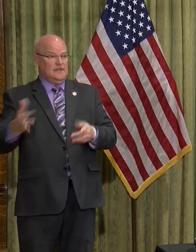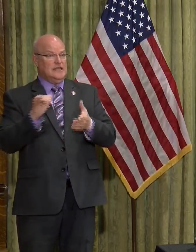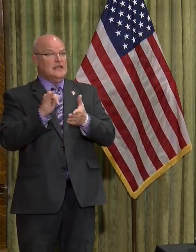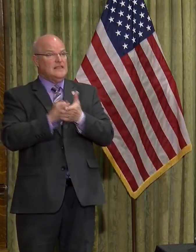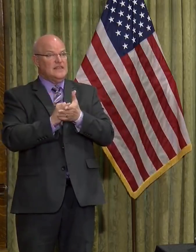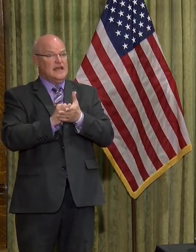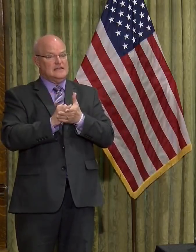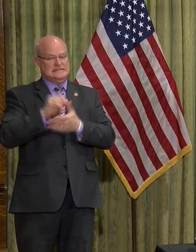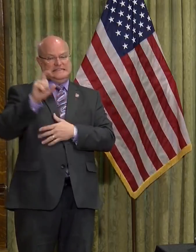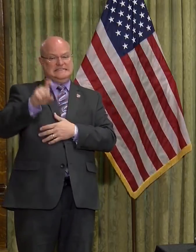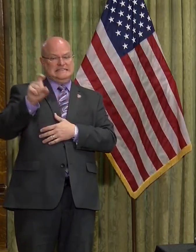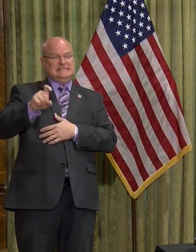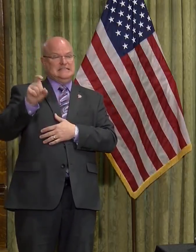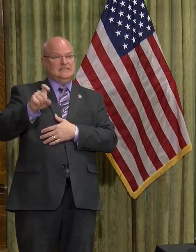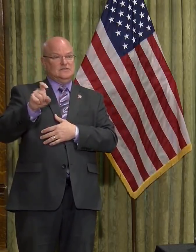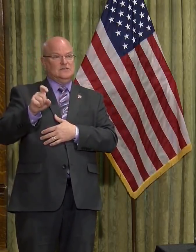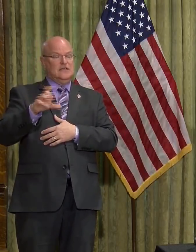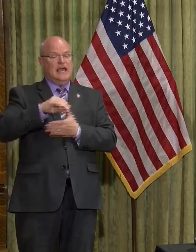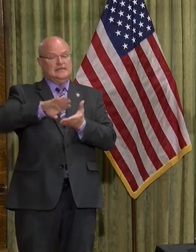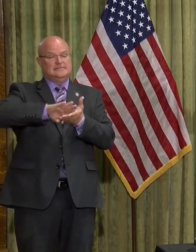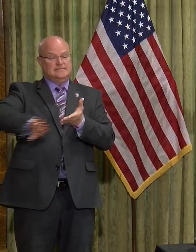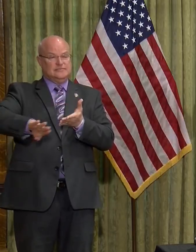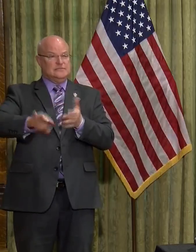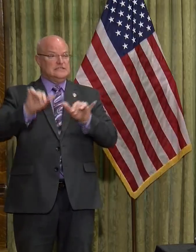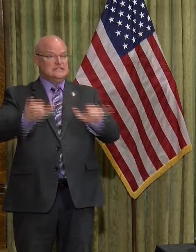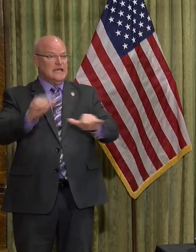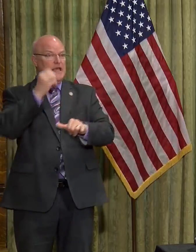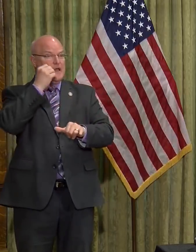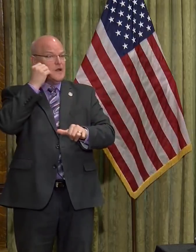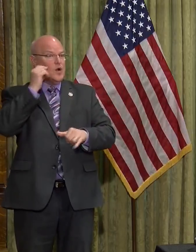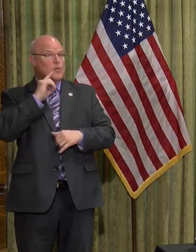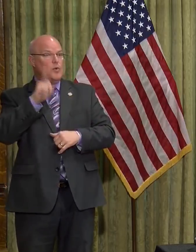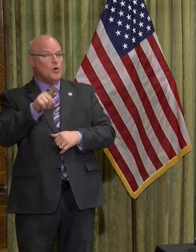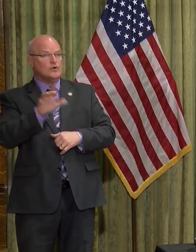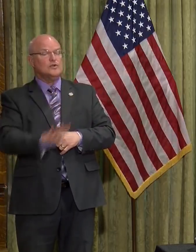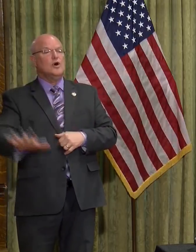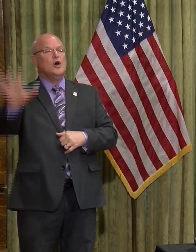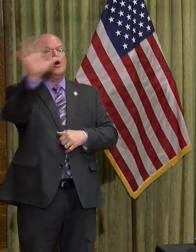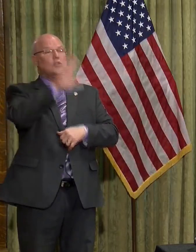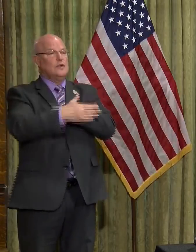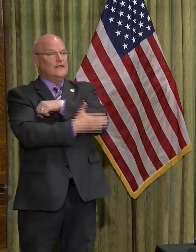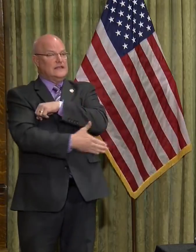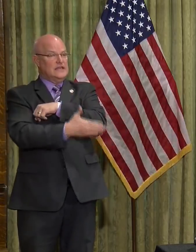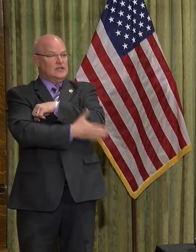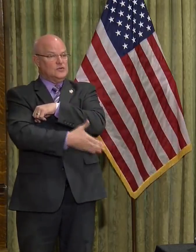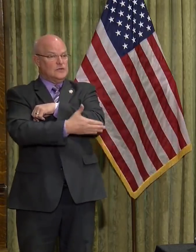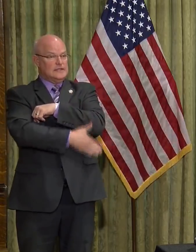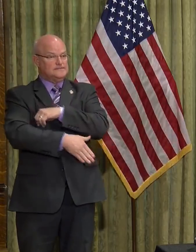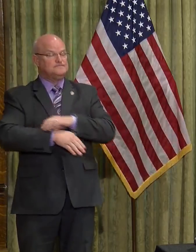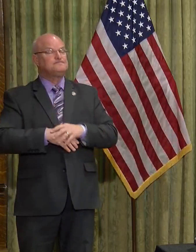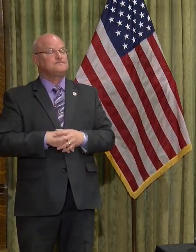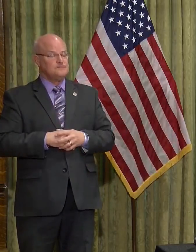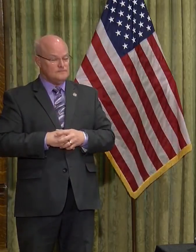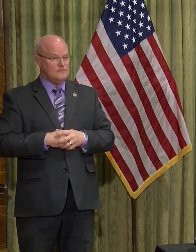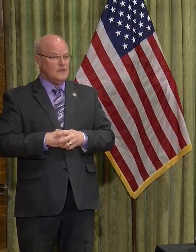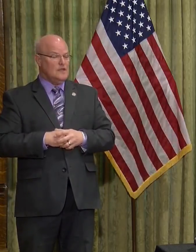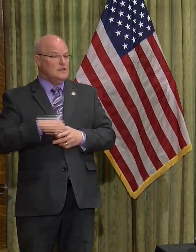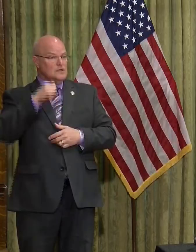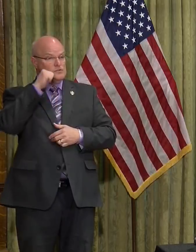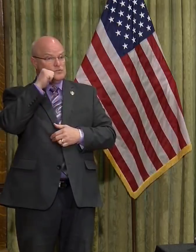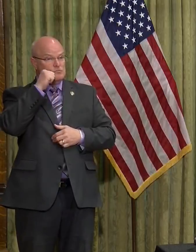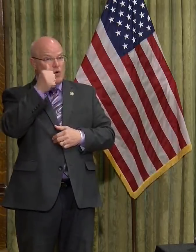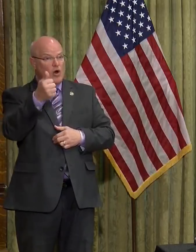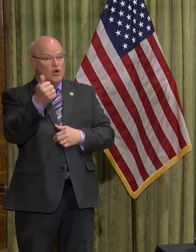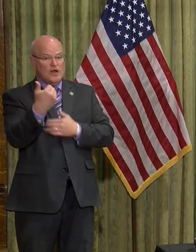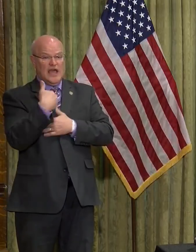deemed essential and are being exempted by the stay-at-home orders across the country. And so even tomorrow we would